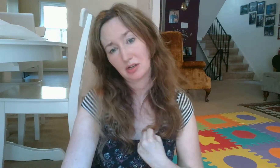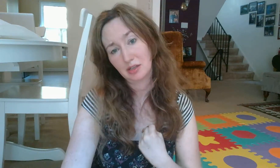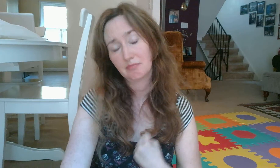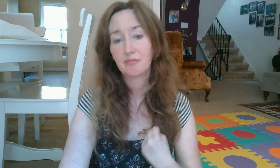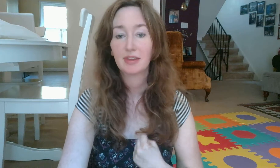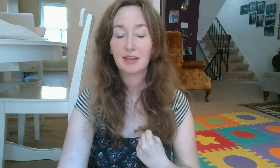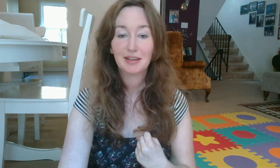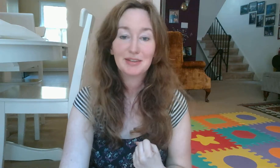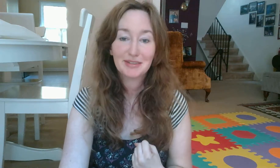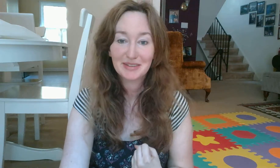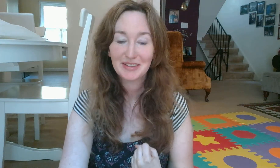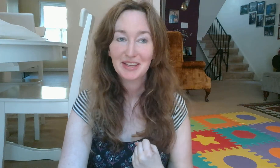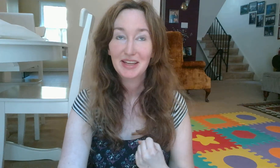sorry.